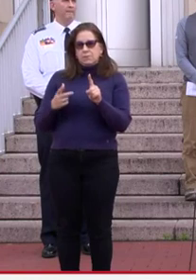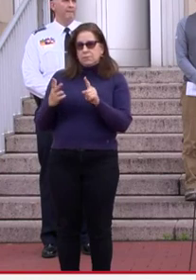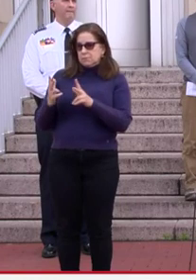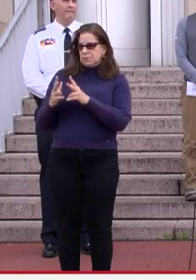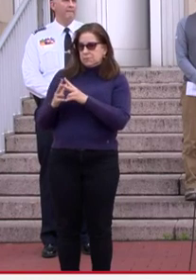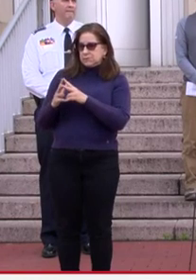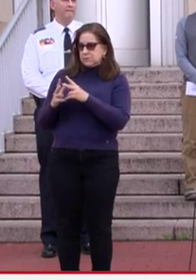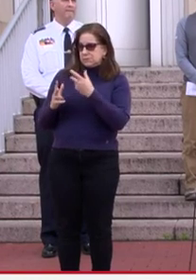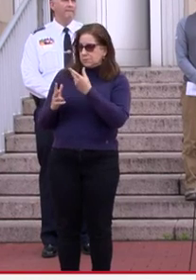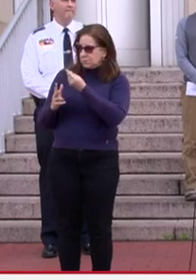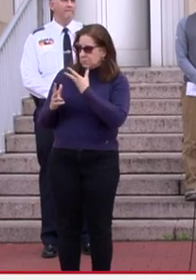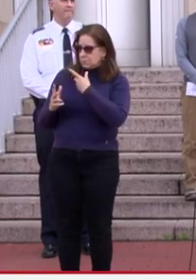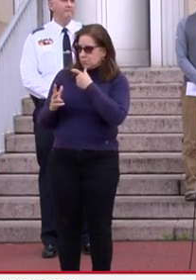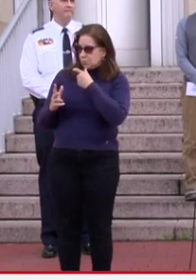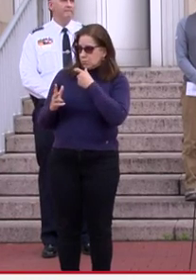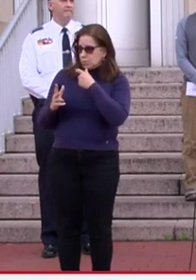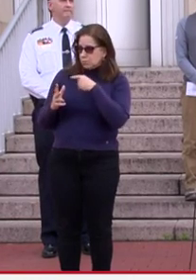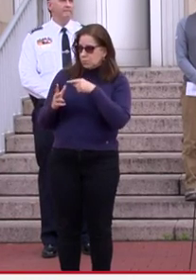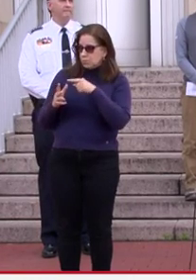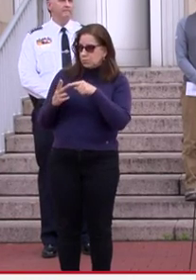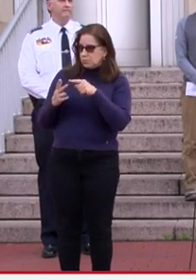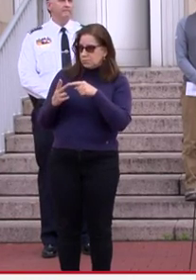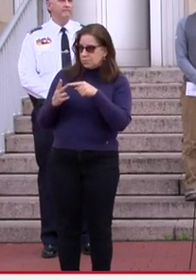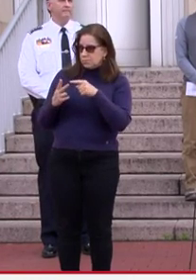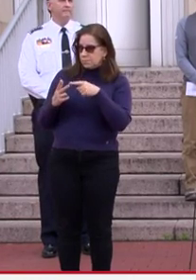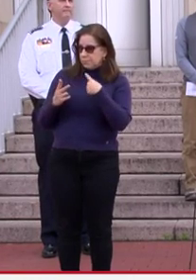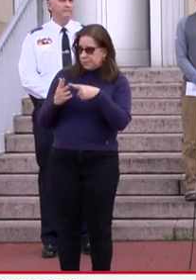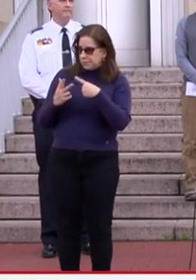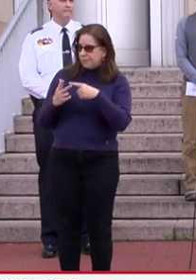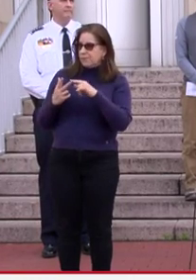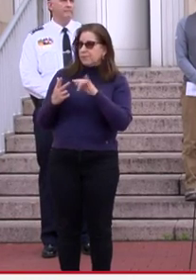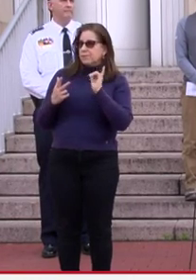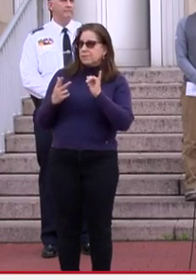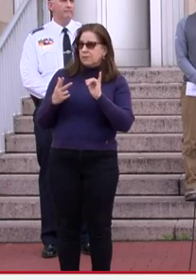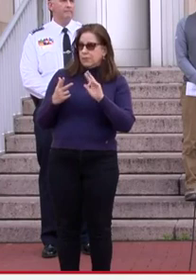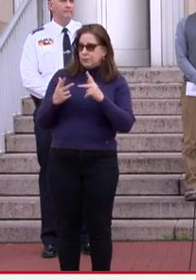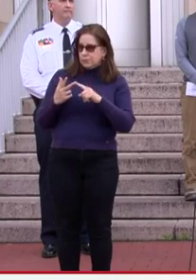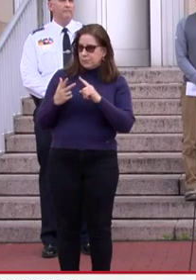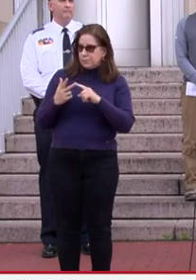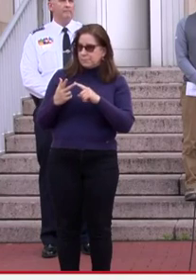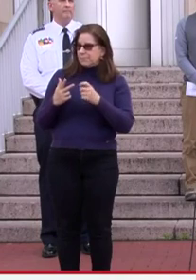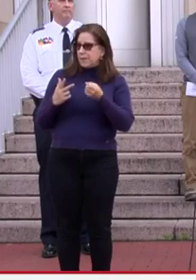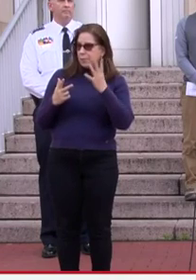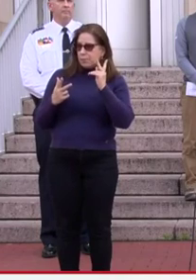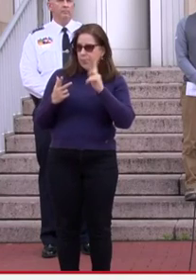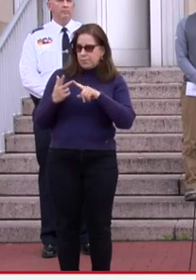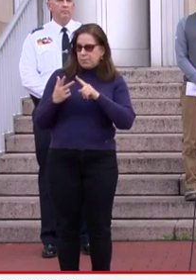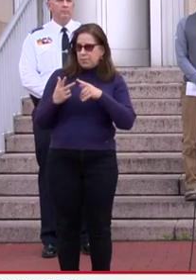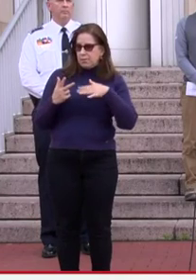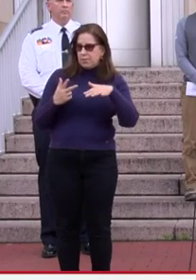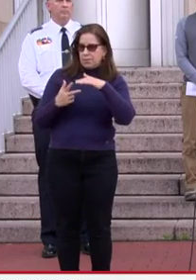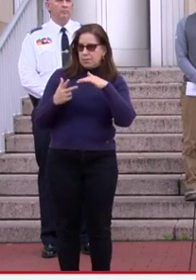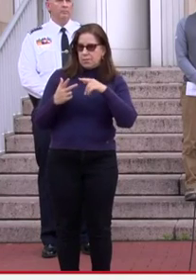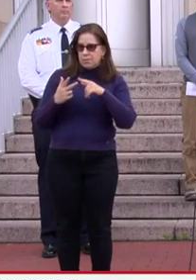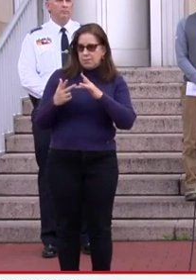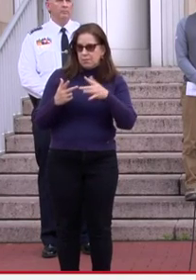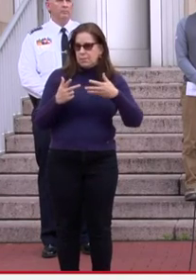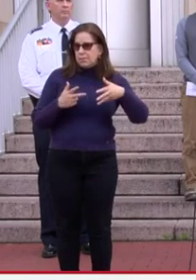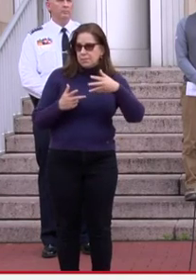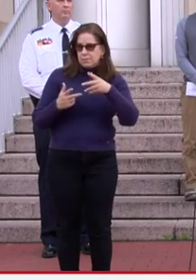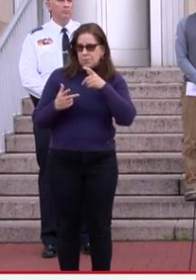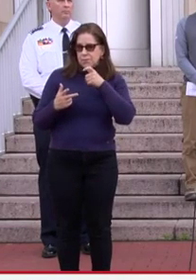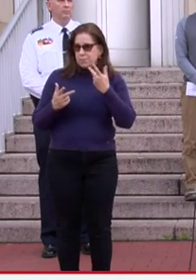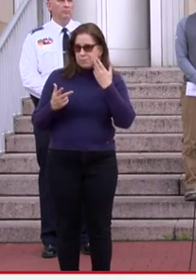3rd member that has been tested positive, and we do not have the numbers on what the spread of that is right now.